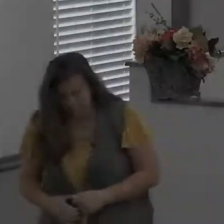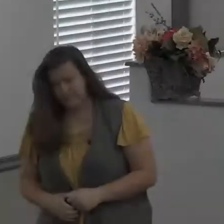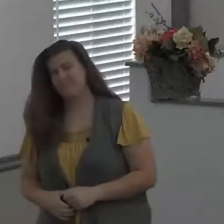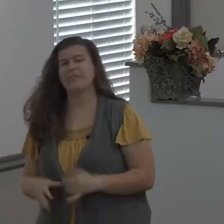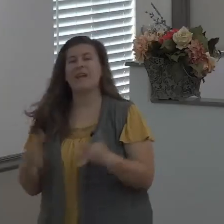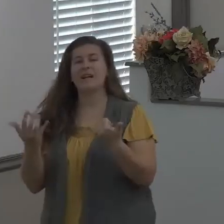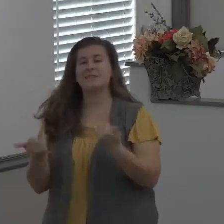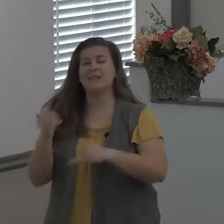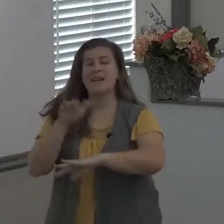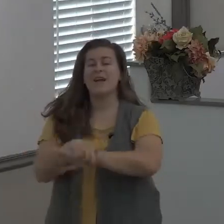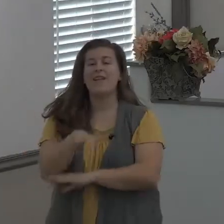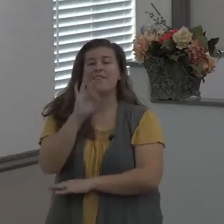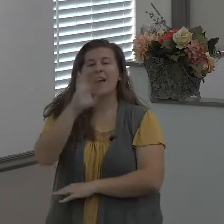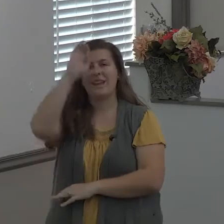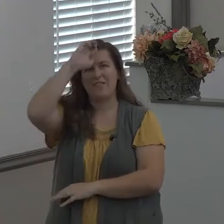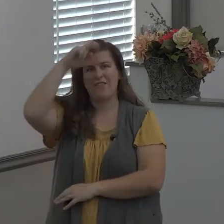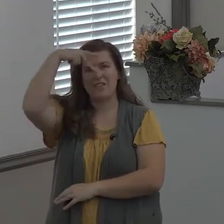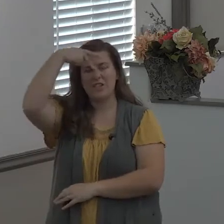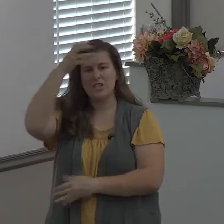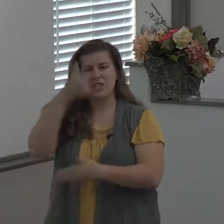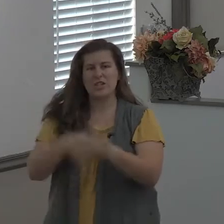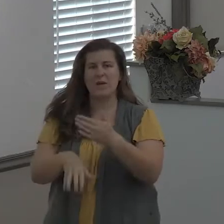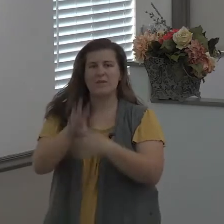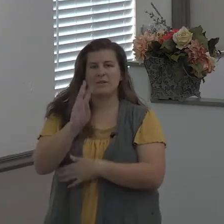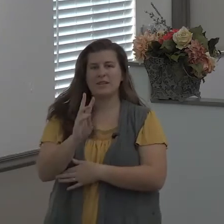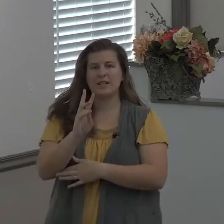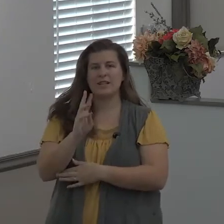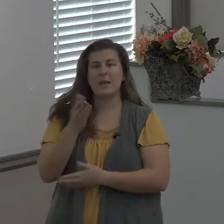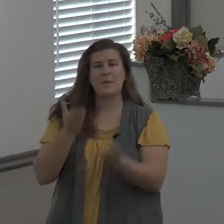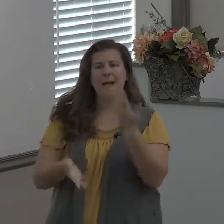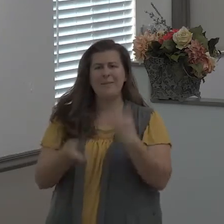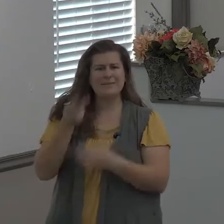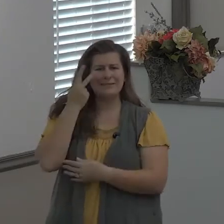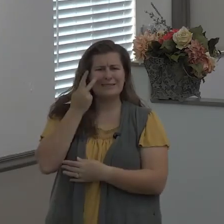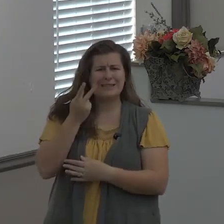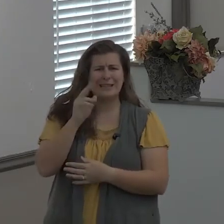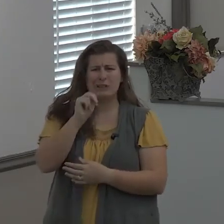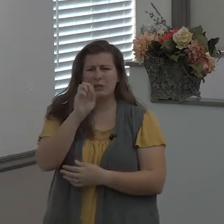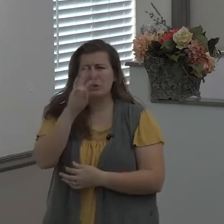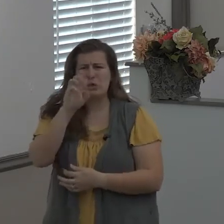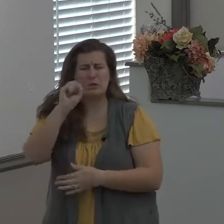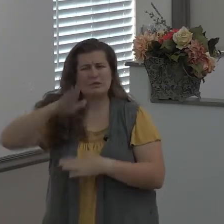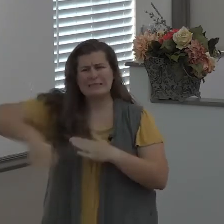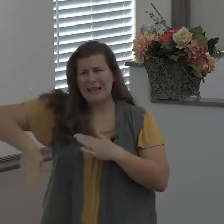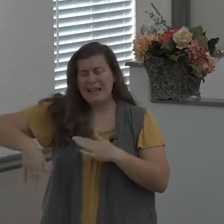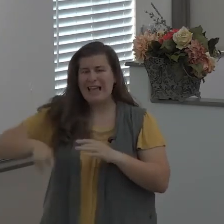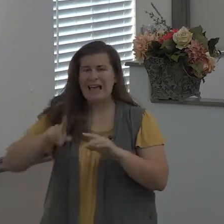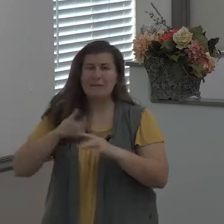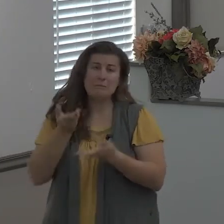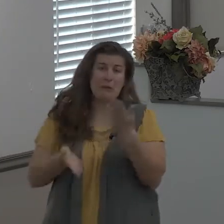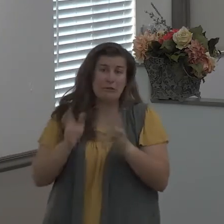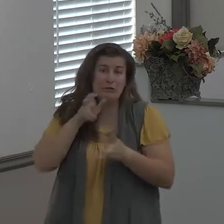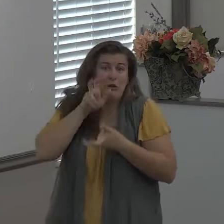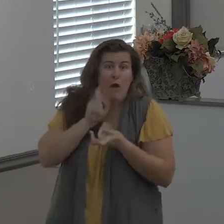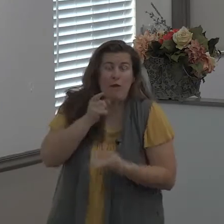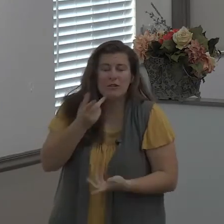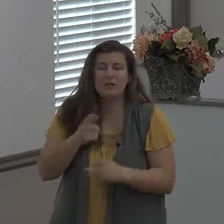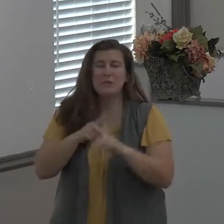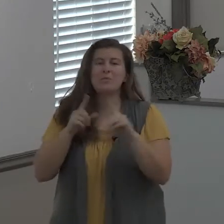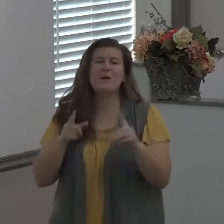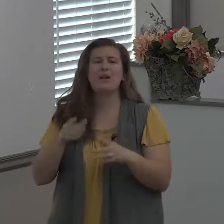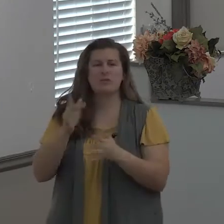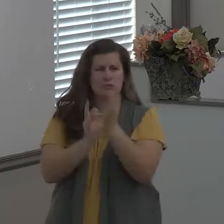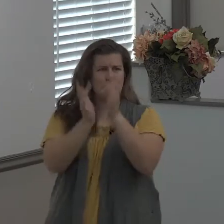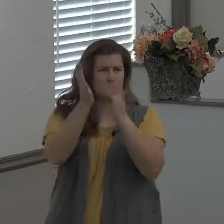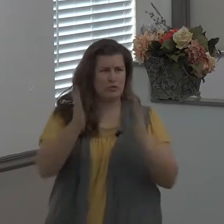If you'd take the Word of God with me, please, and turn to the book of Ephesians, Ephesians chapter 6. Just in case you haven't seen